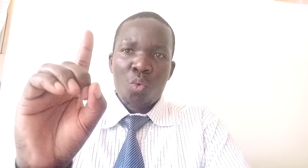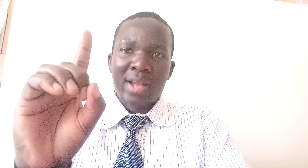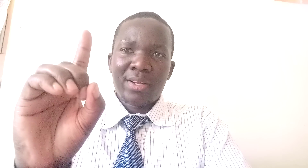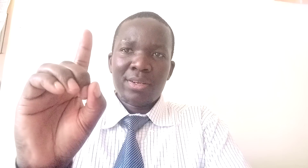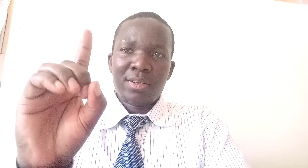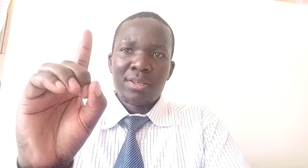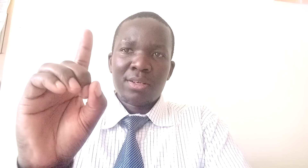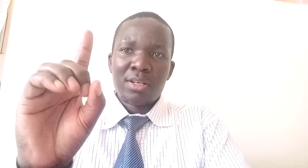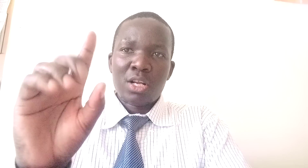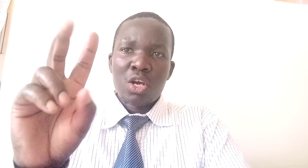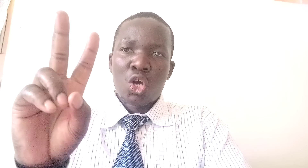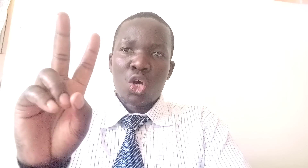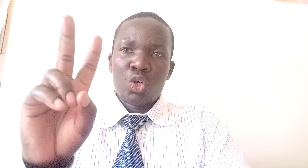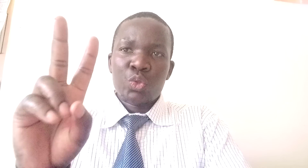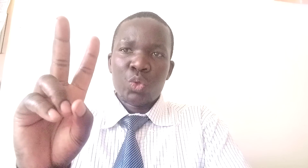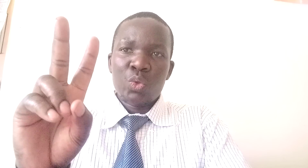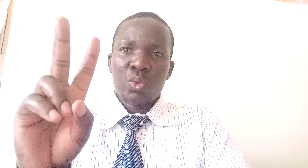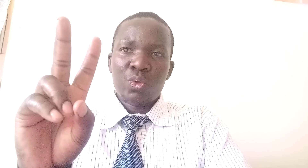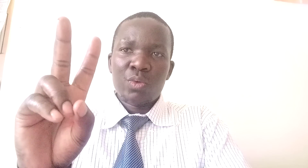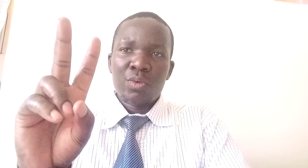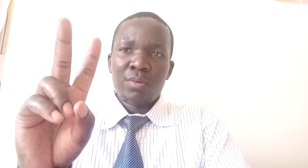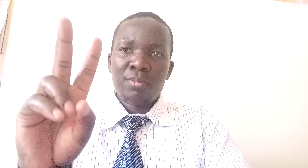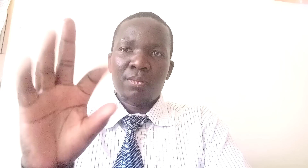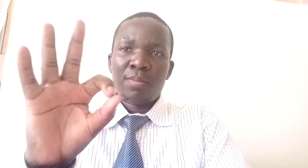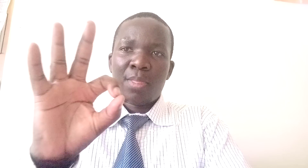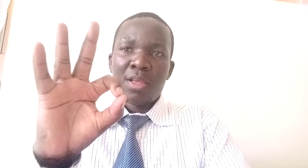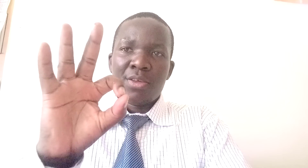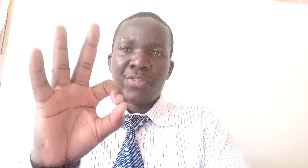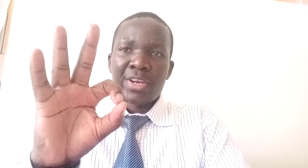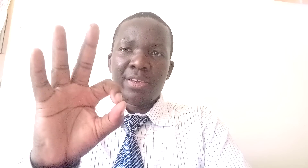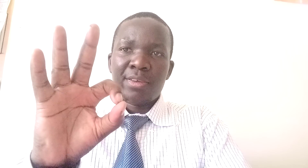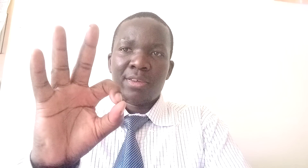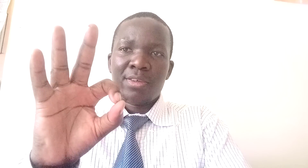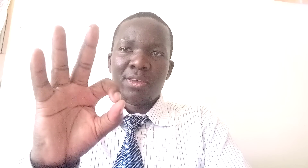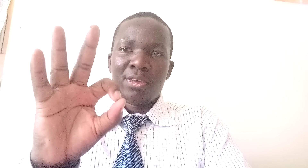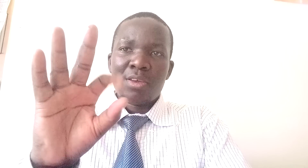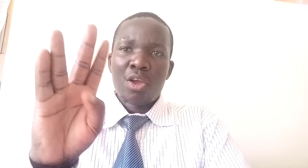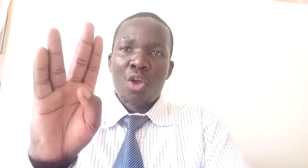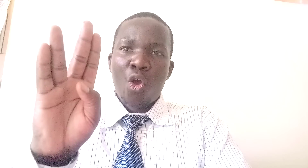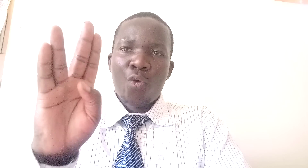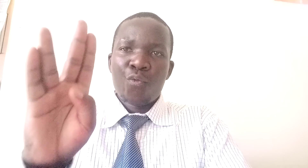1, 2, 3, 4,